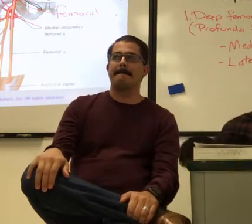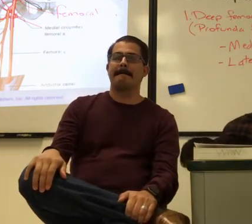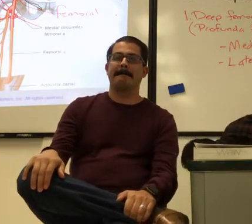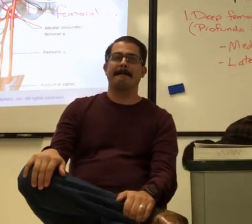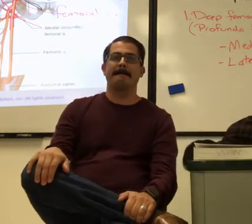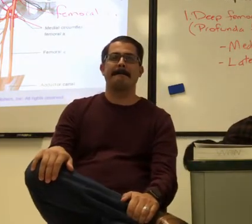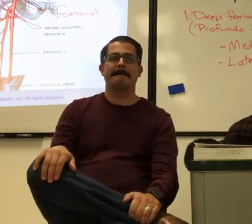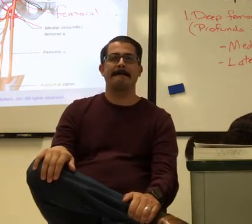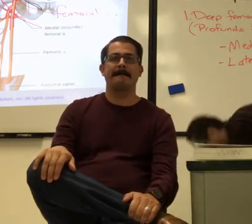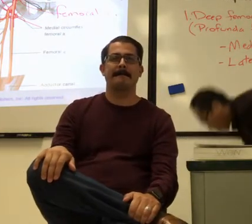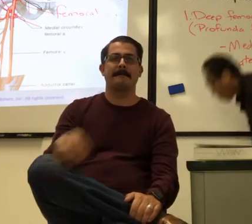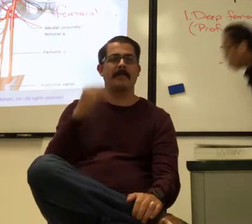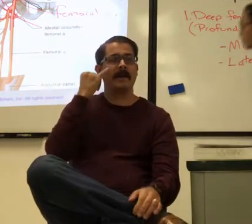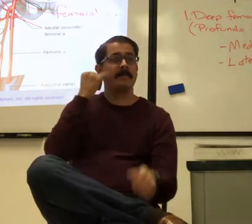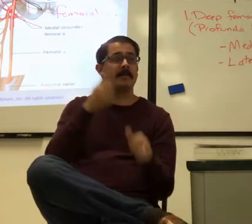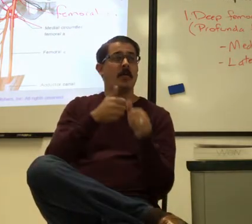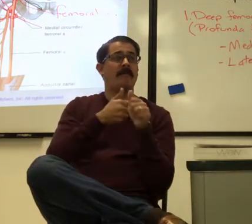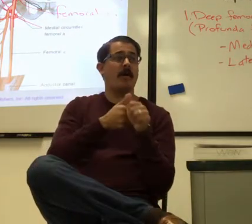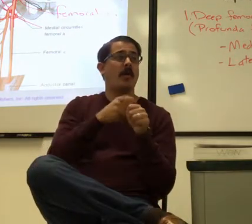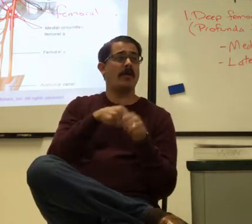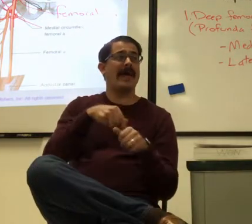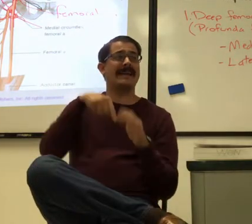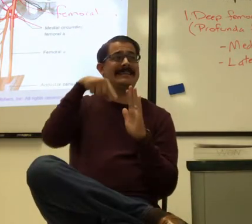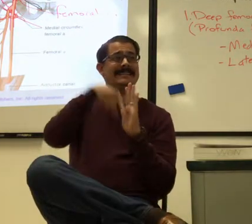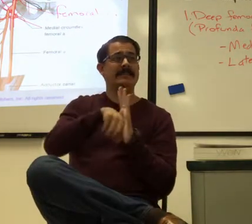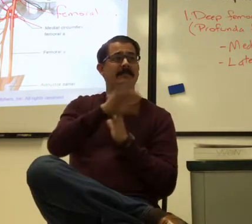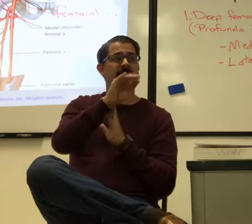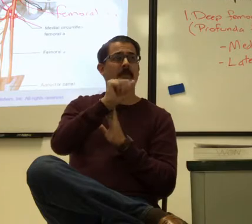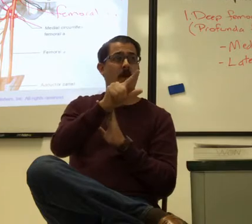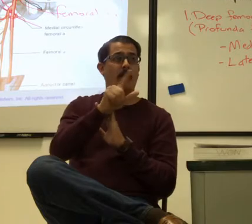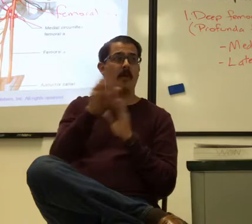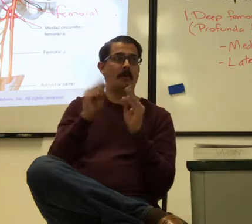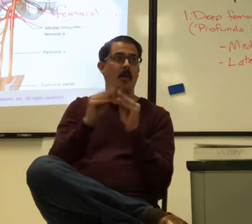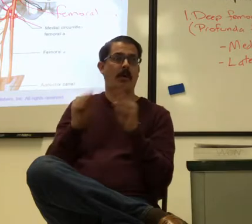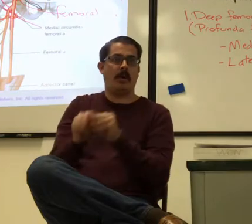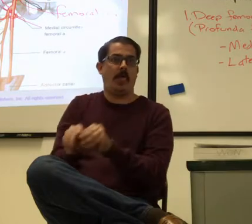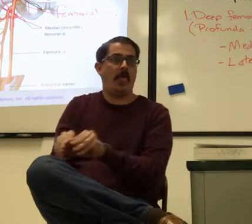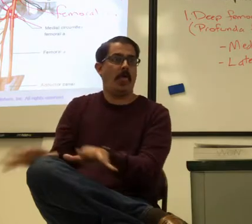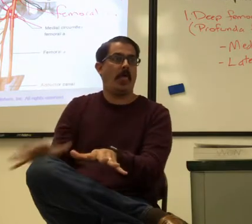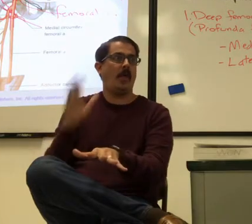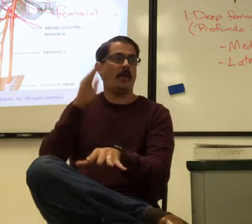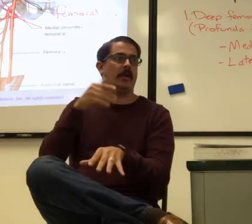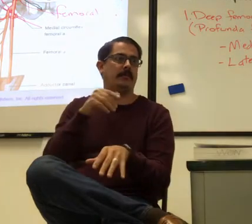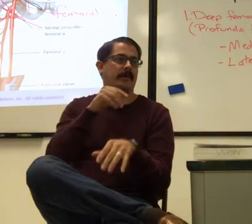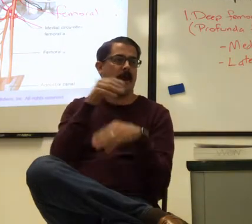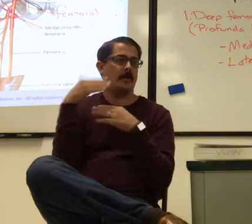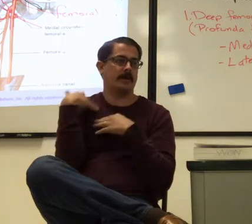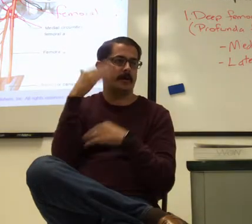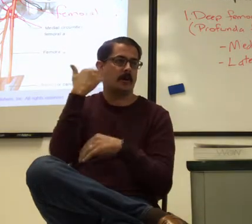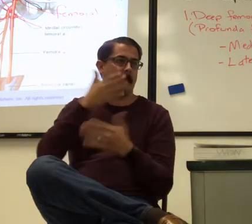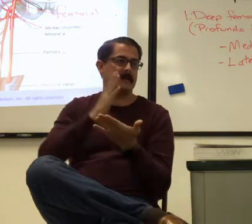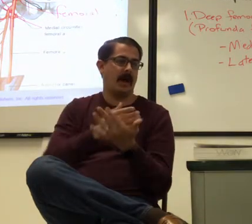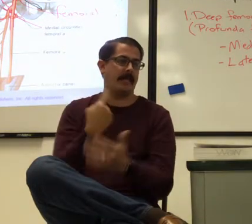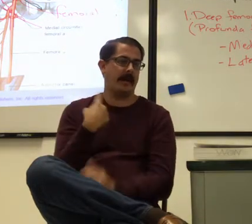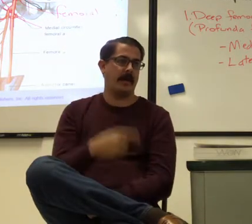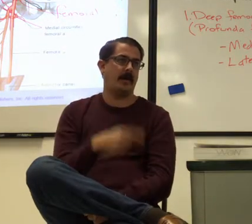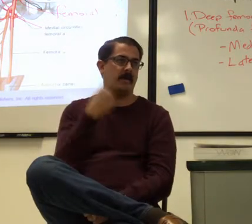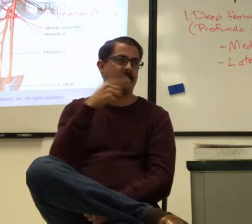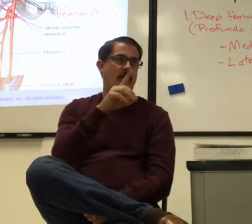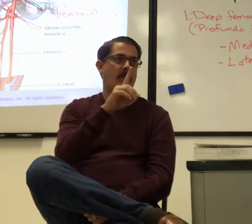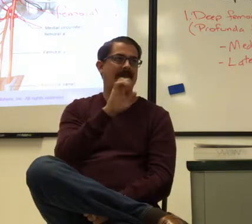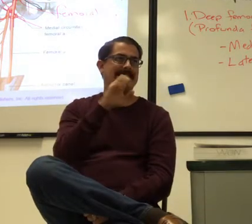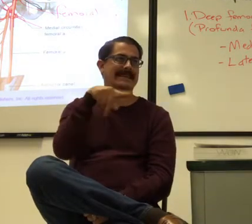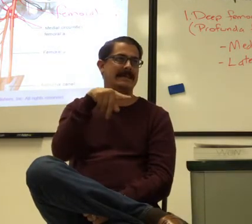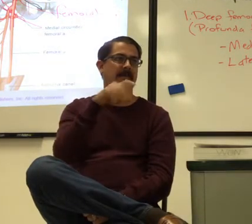If you follow the deep femoral, it gives off more branches, but you're not responsible for them. So I'm going to stop there with the deep